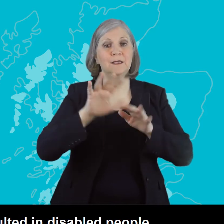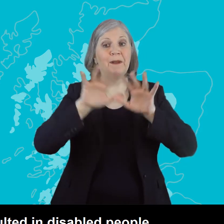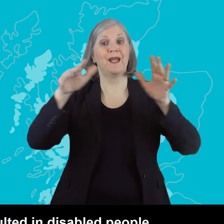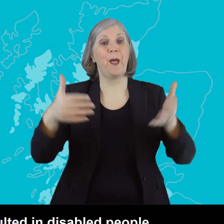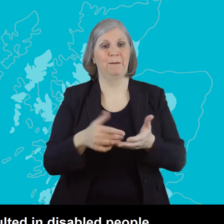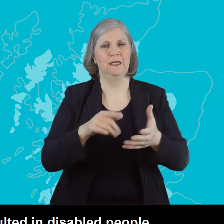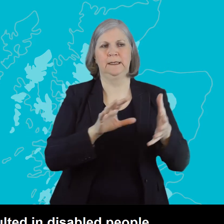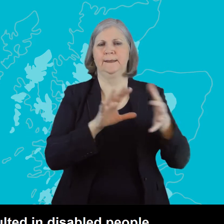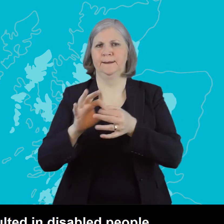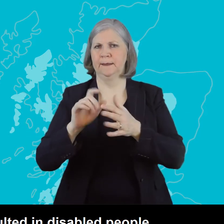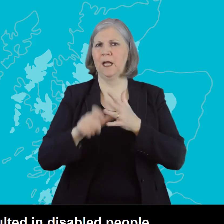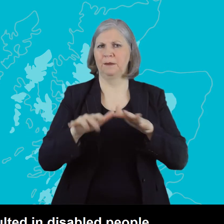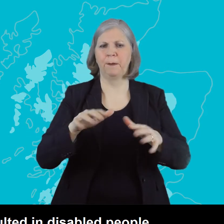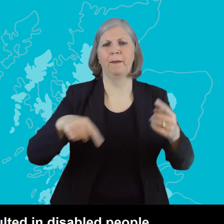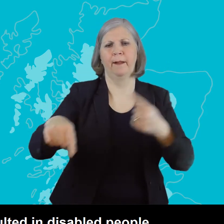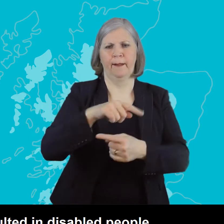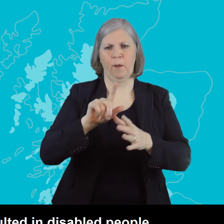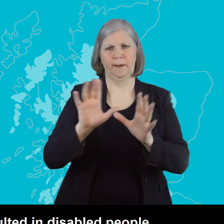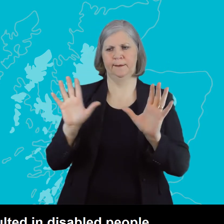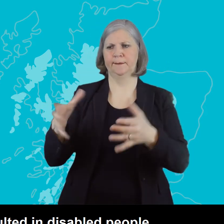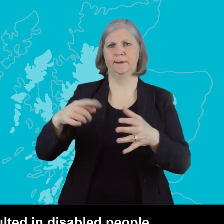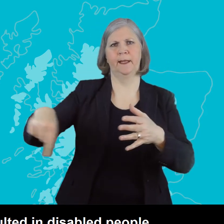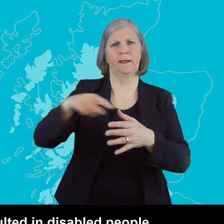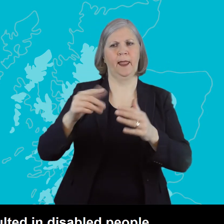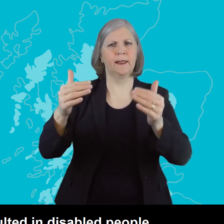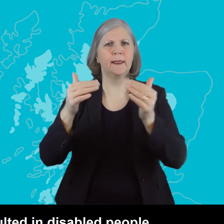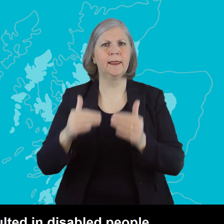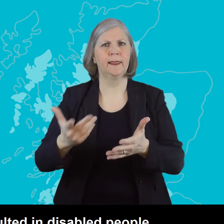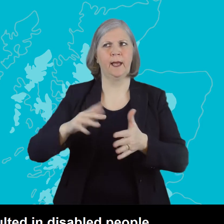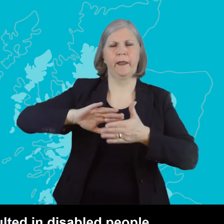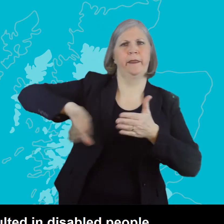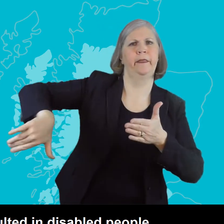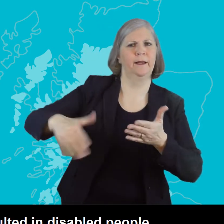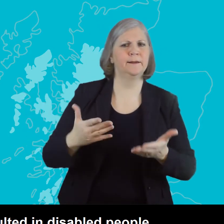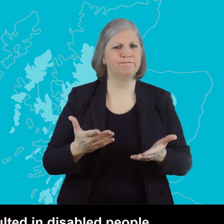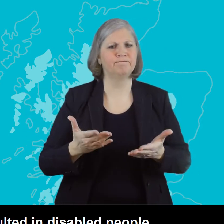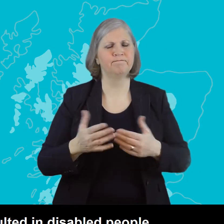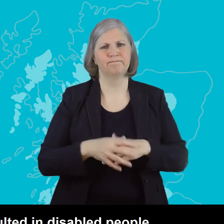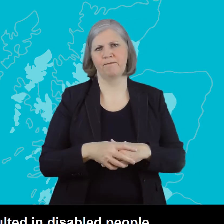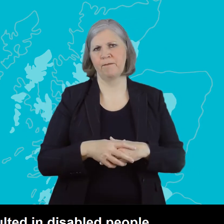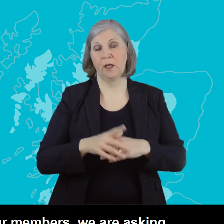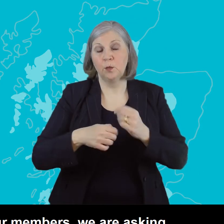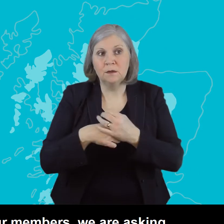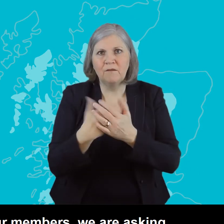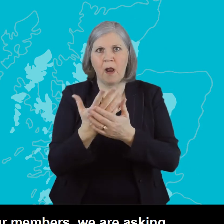The COVID-19 pandemic has resulted in disabled people becoming even more marginalised.